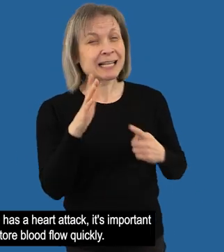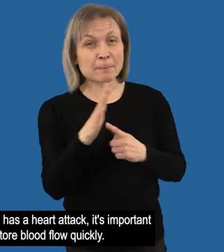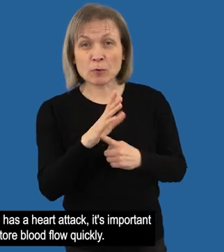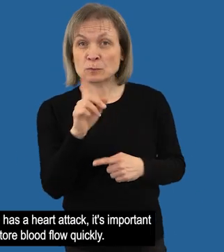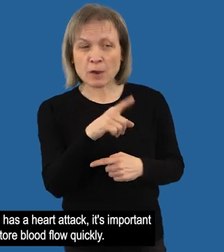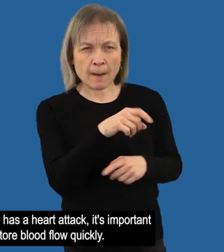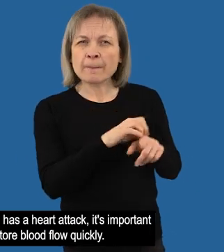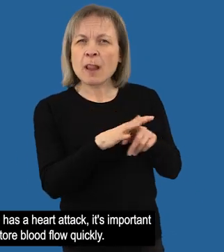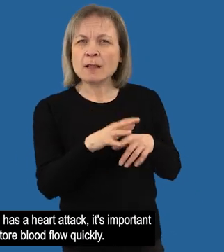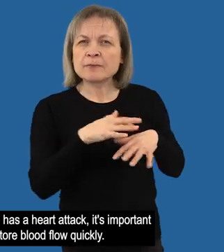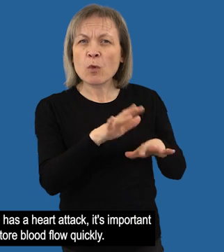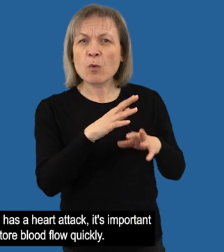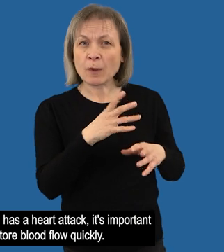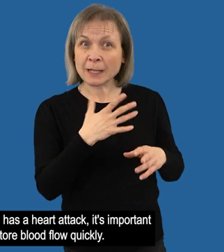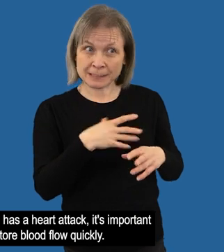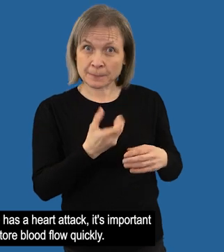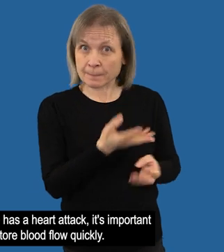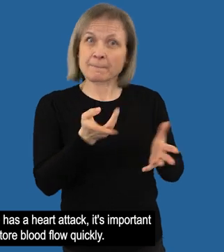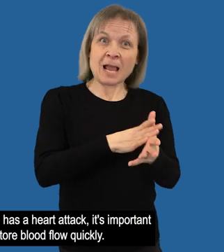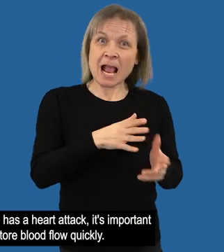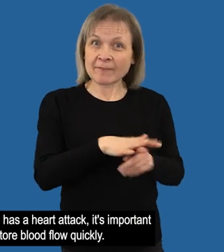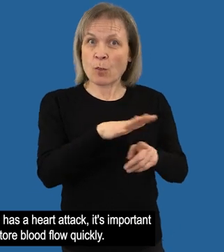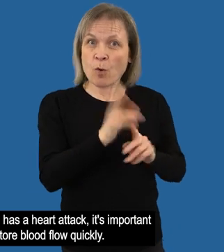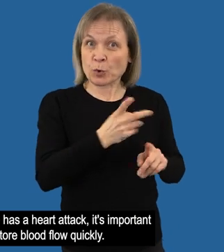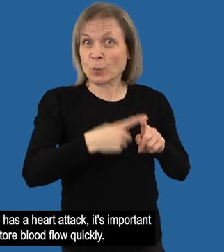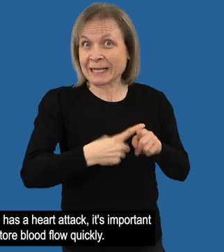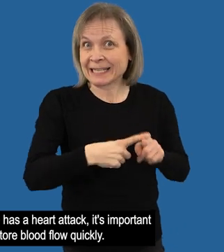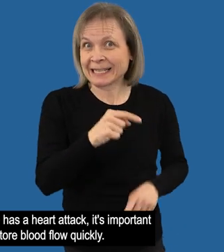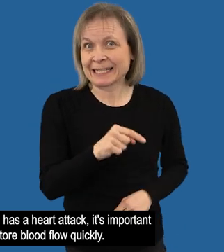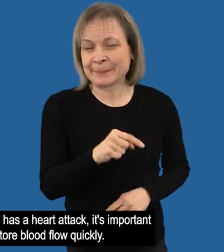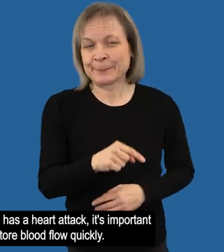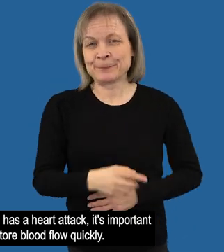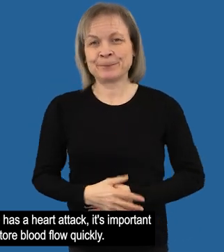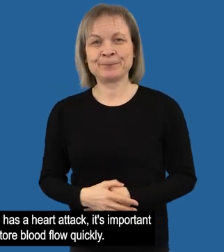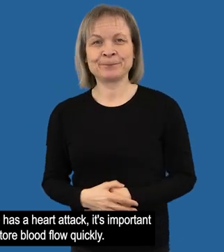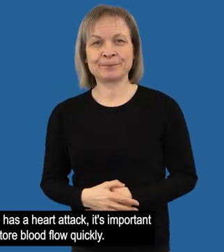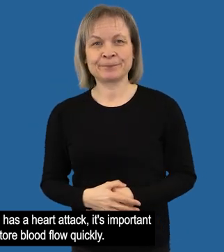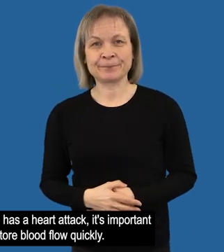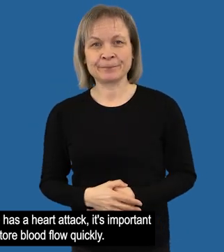When someone has a heart attack, it's important to restore blood flow quickly.